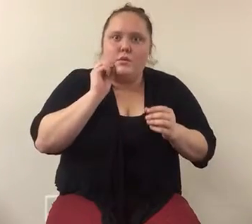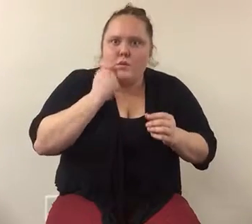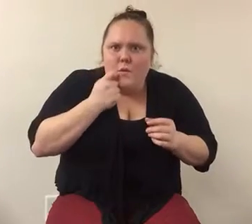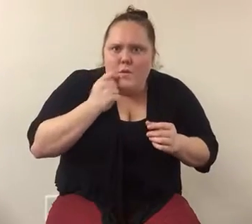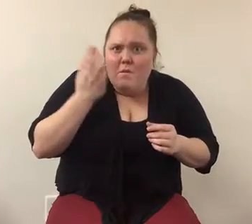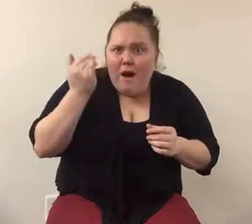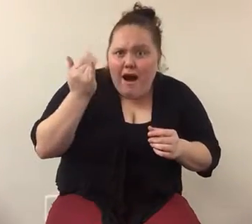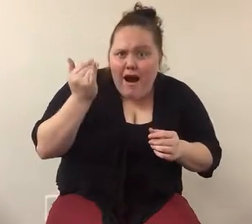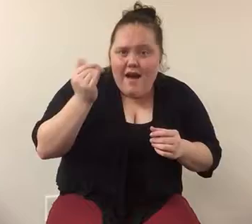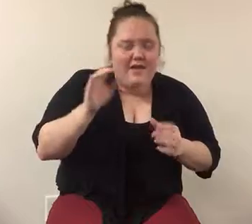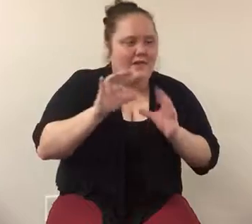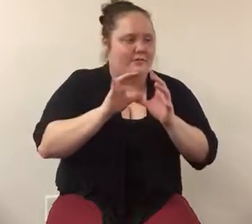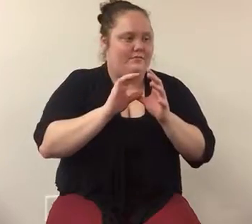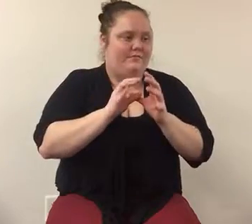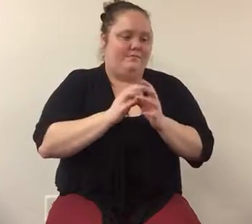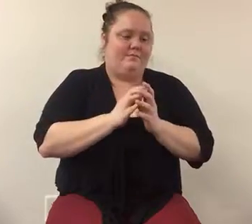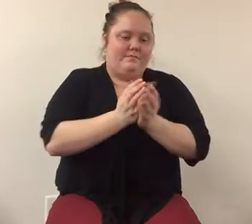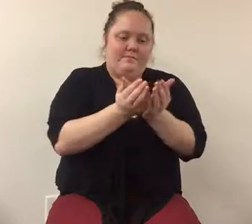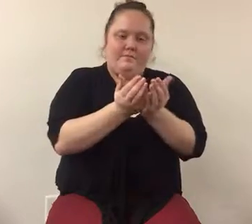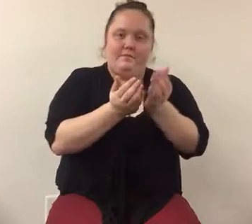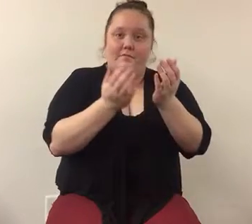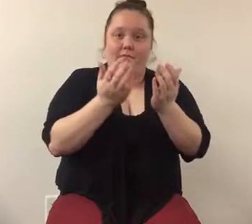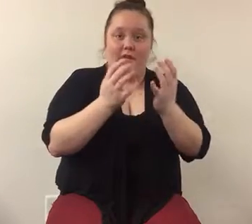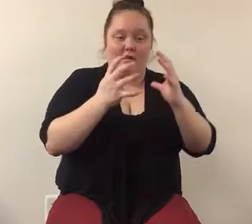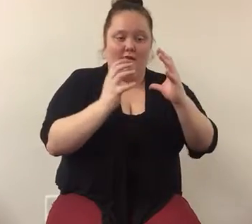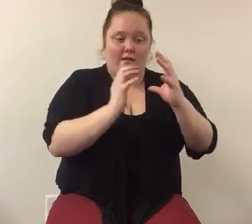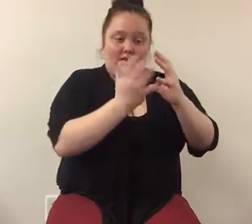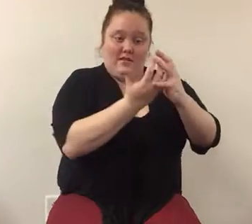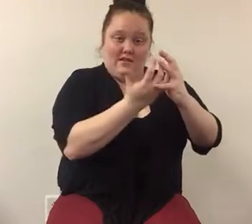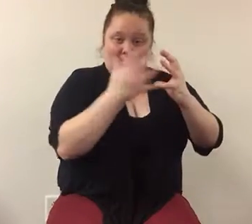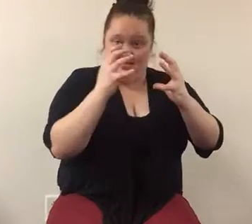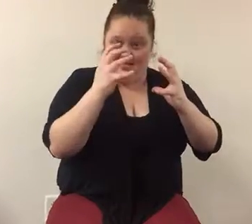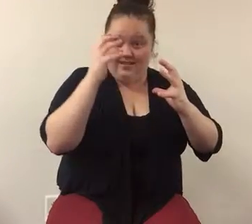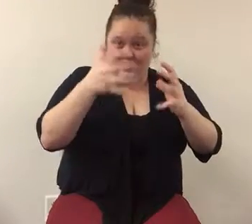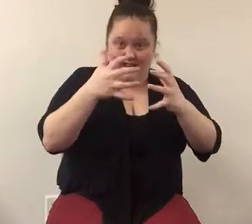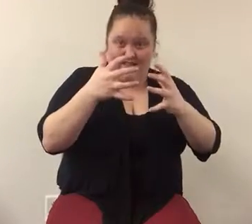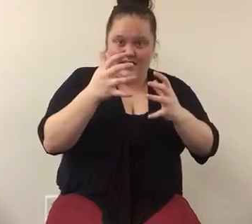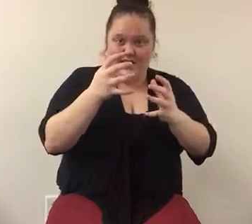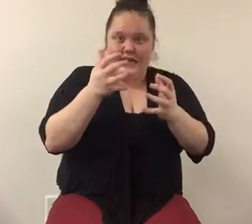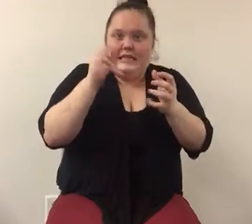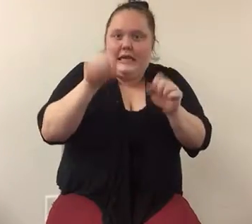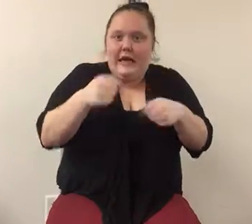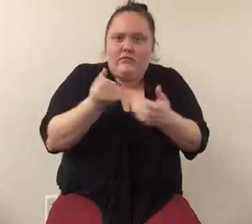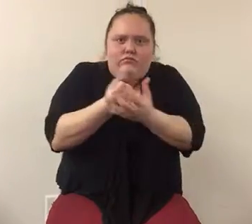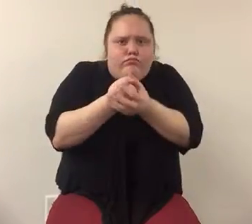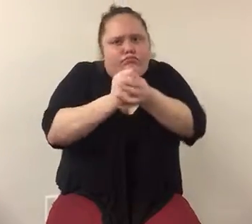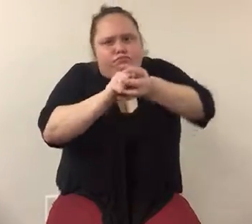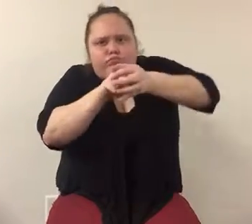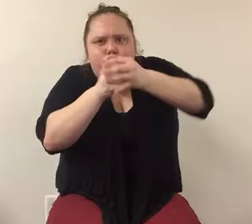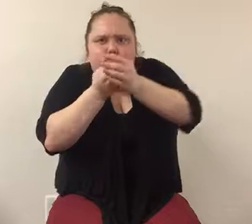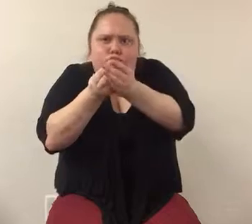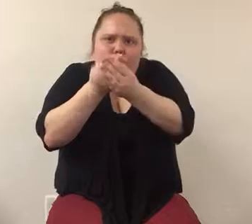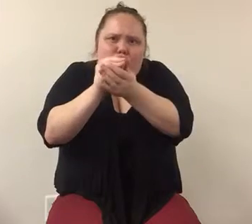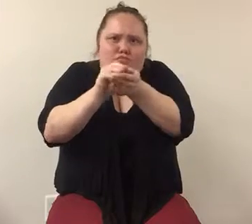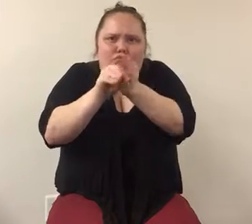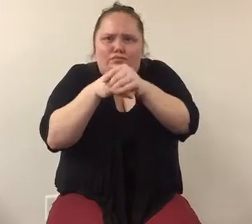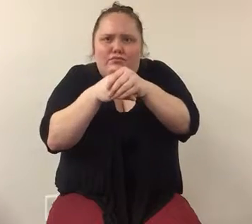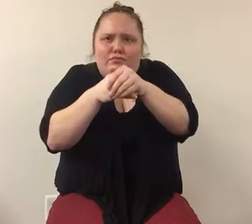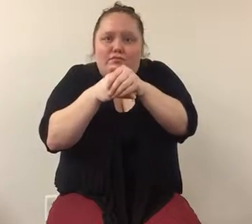be in. So the neat thing about how we implant this lens is that we kind of fold it up and roll it up like a